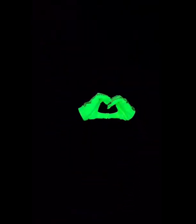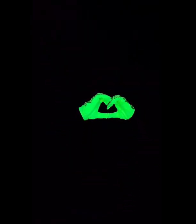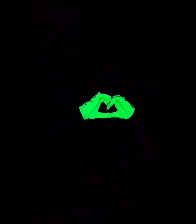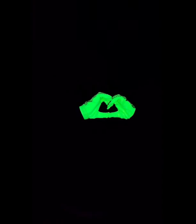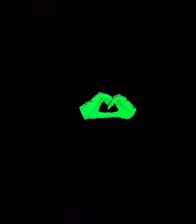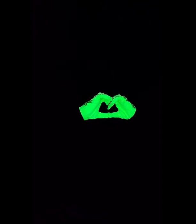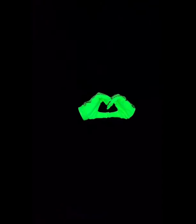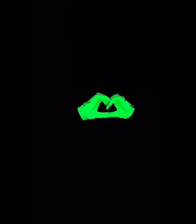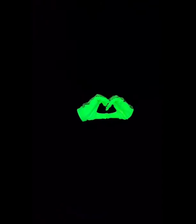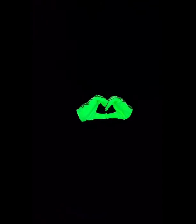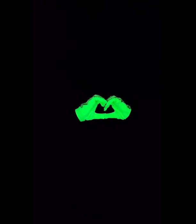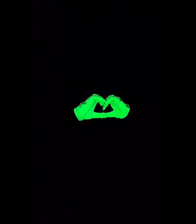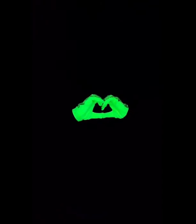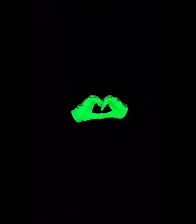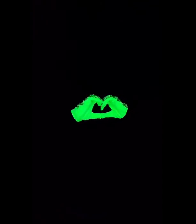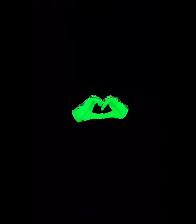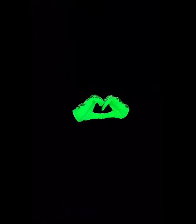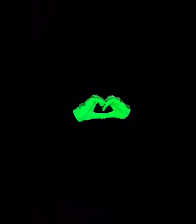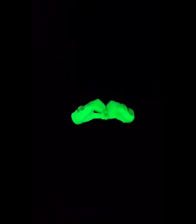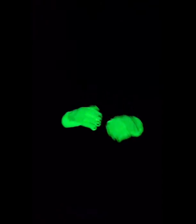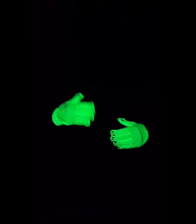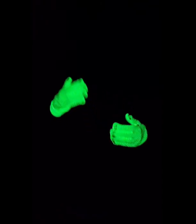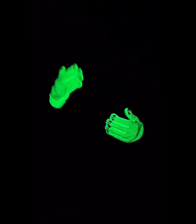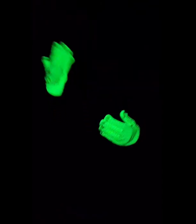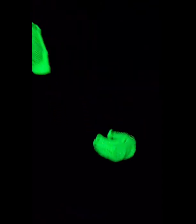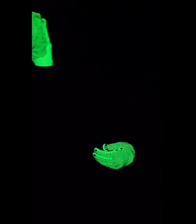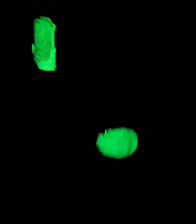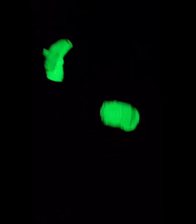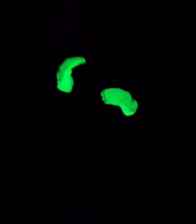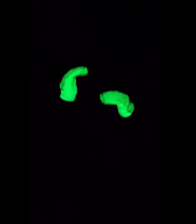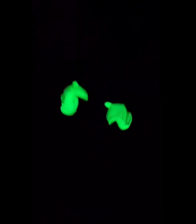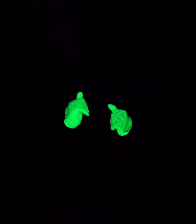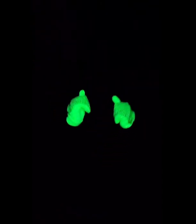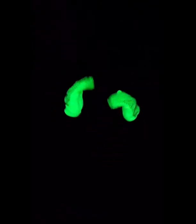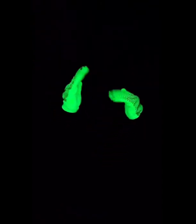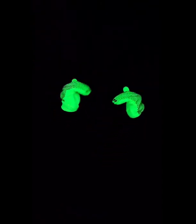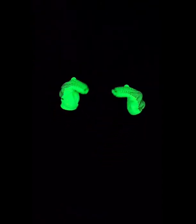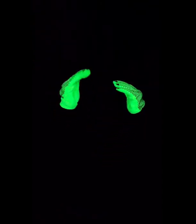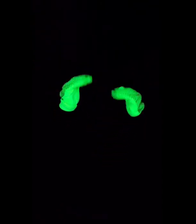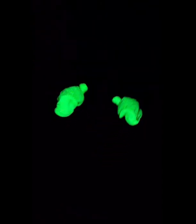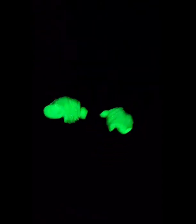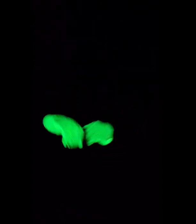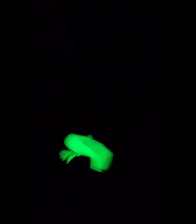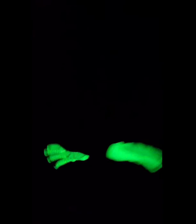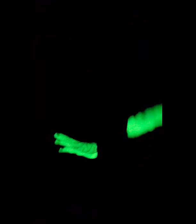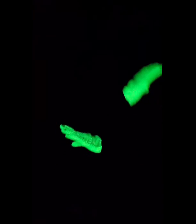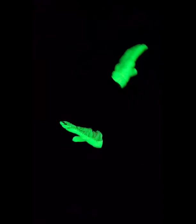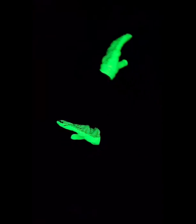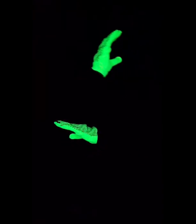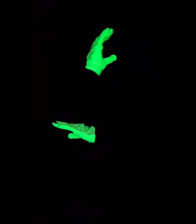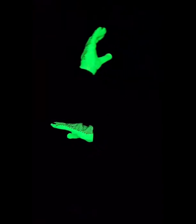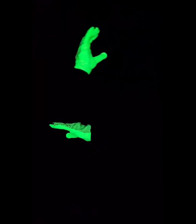Christmas